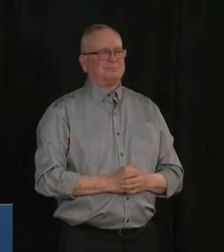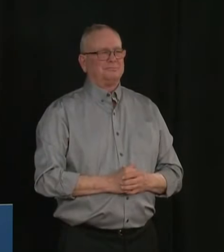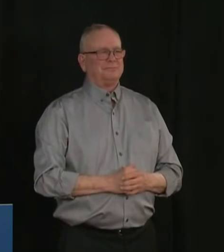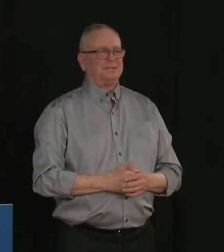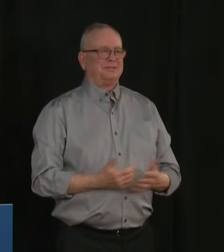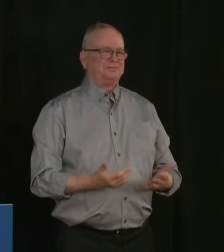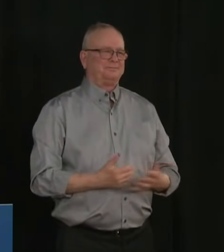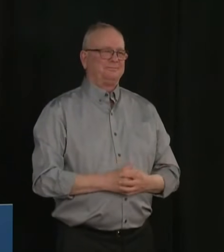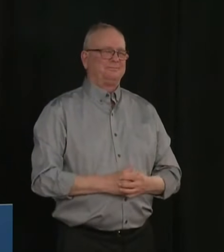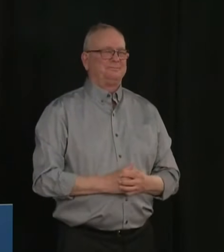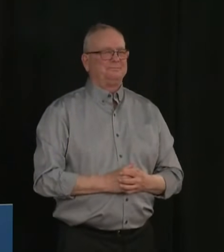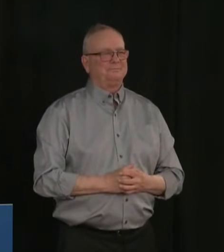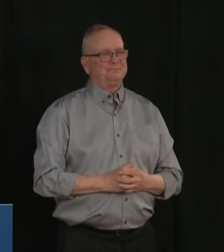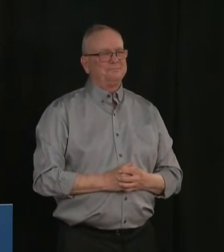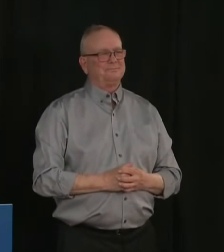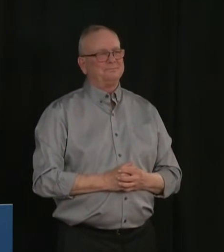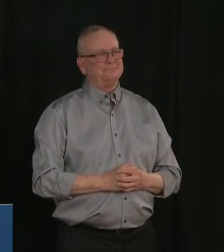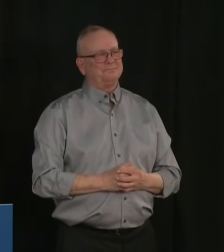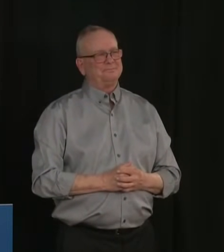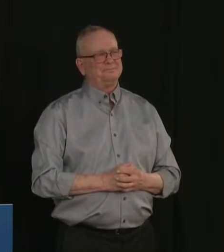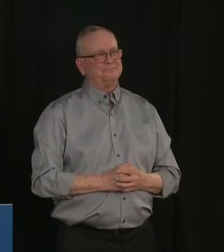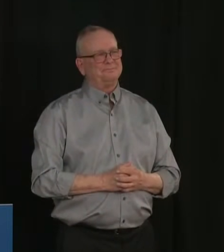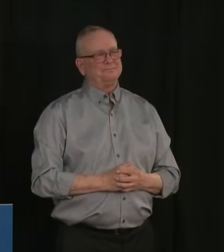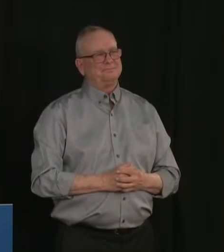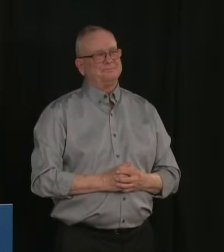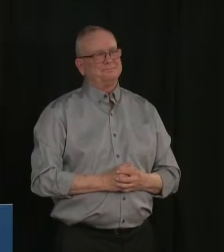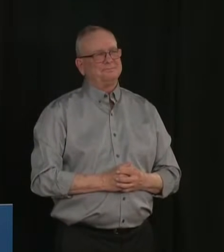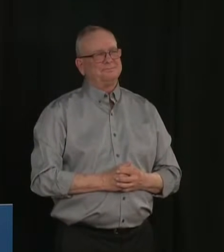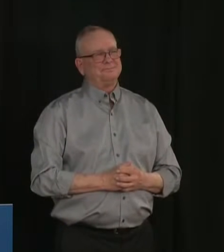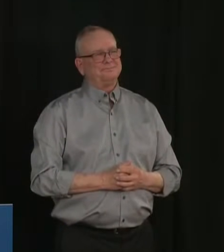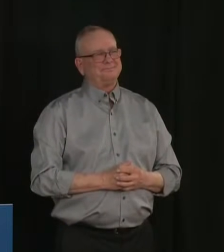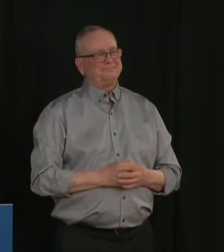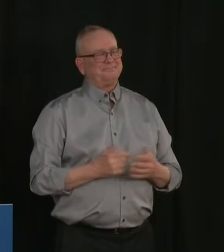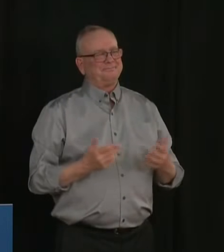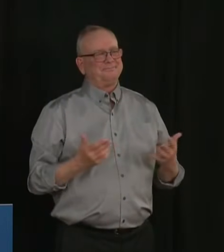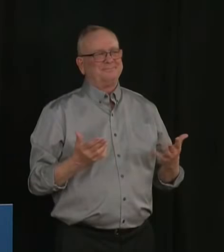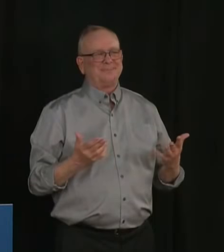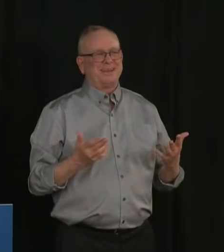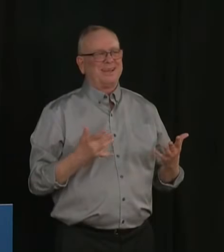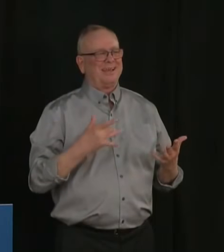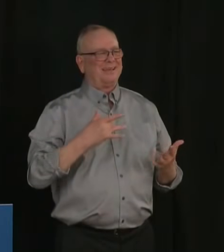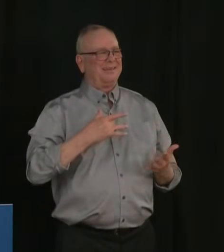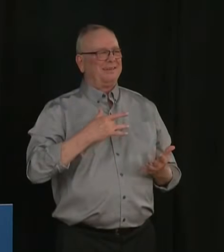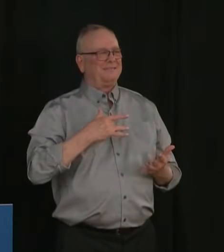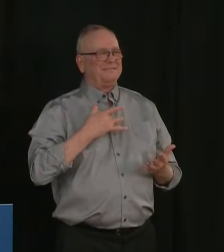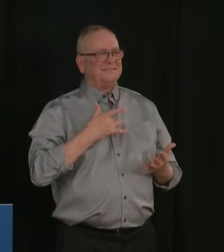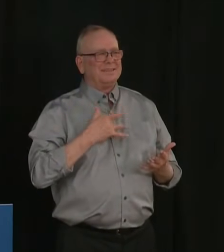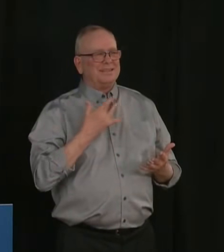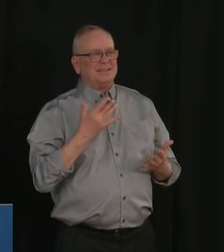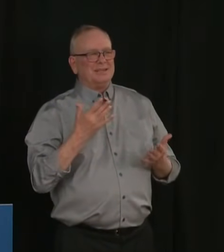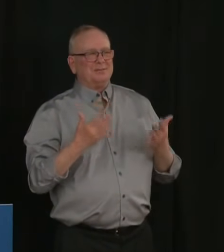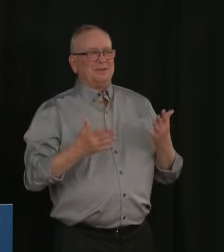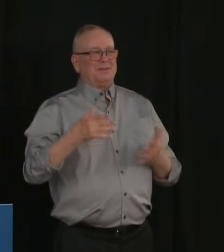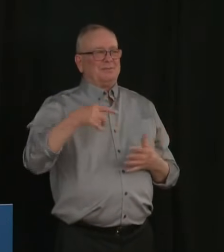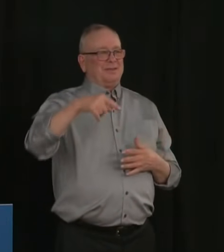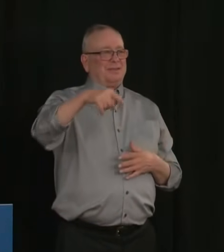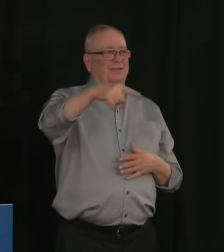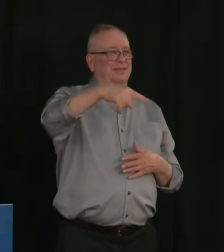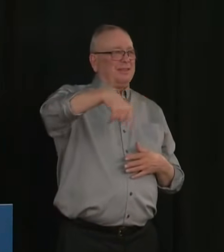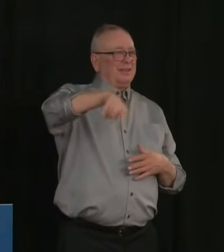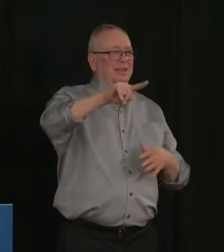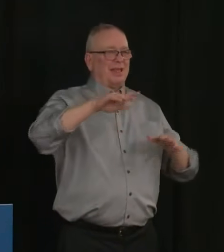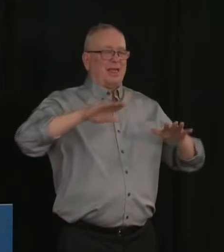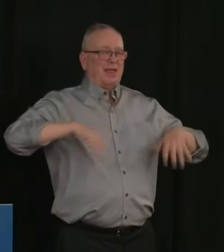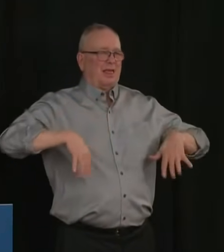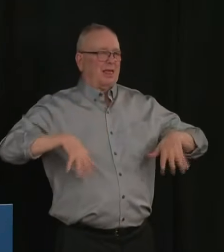is that people look around and they haven't perhaps been personally impacted by a severe outcome